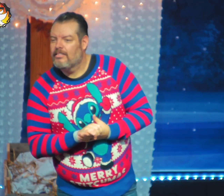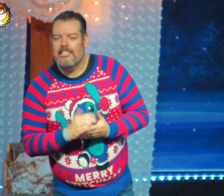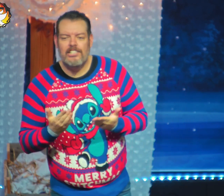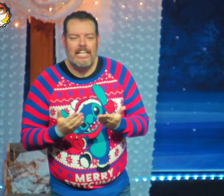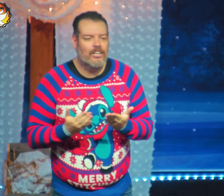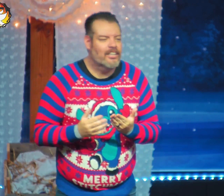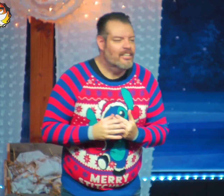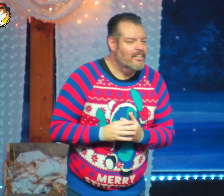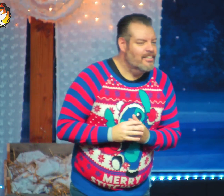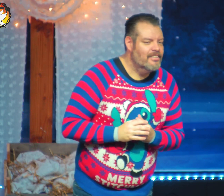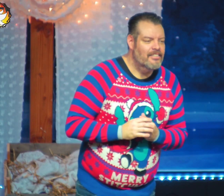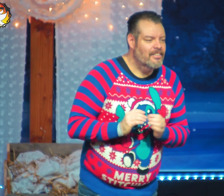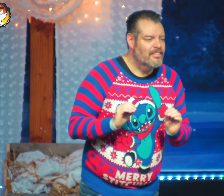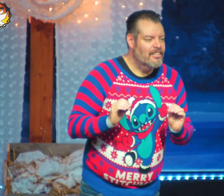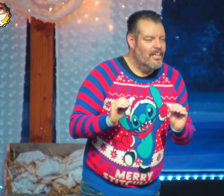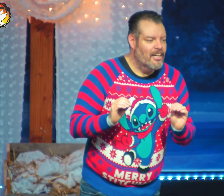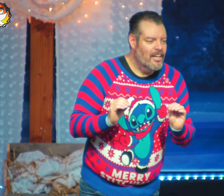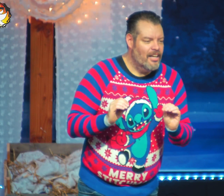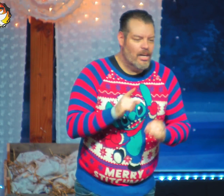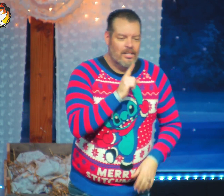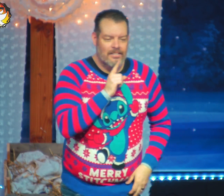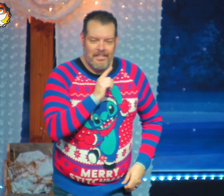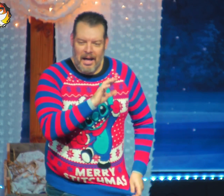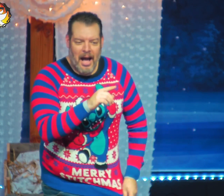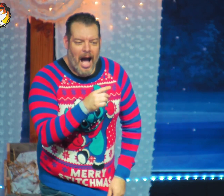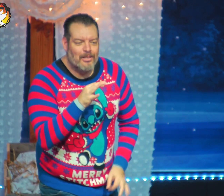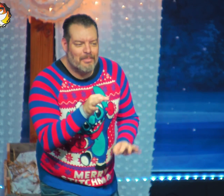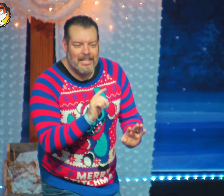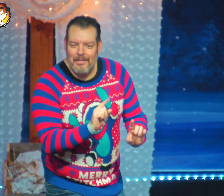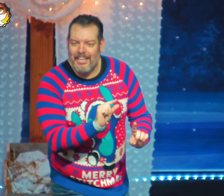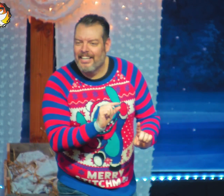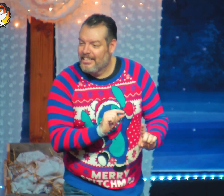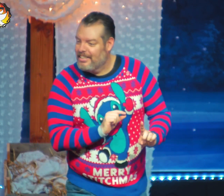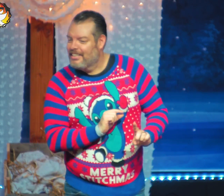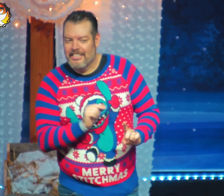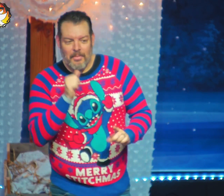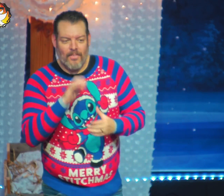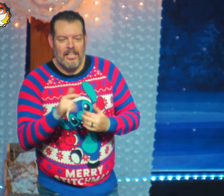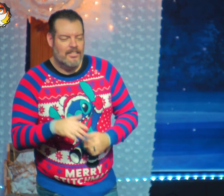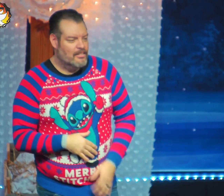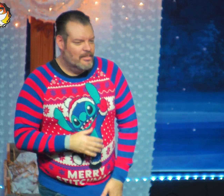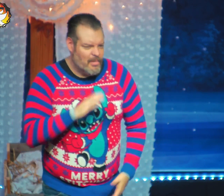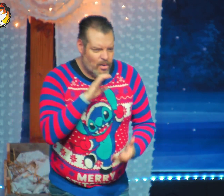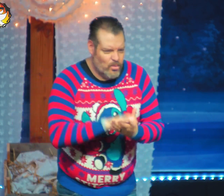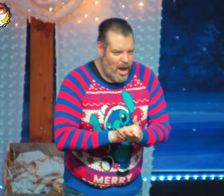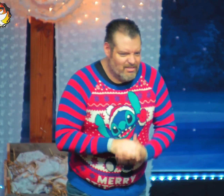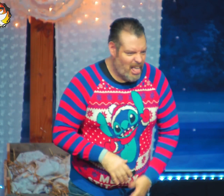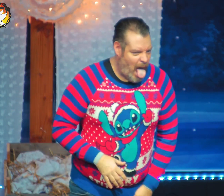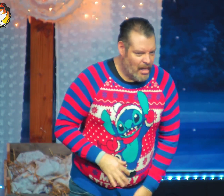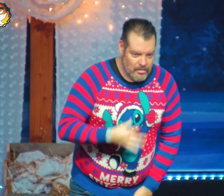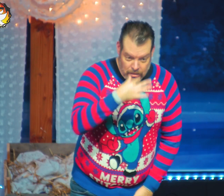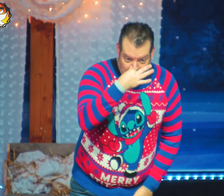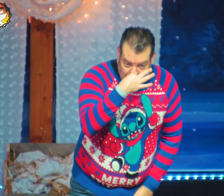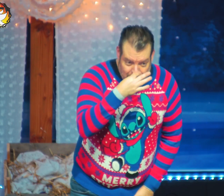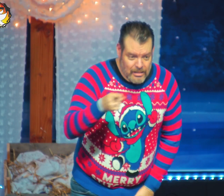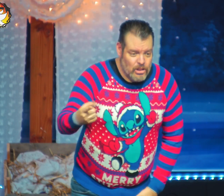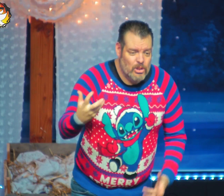bedroom is piling up. My daughter said, hey, are you going to wrap that? And I'm like, just wait. I just got my Christmas tree yesterday set